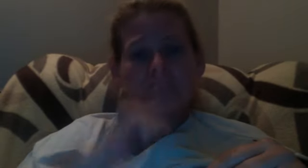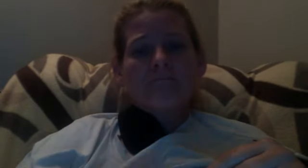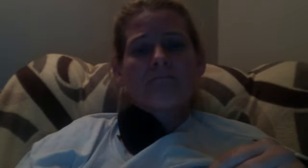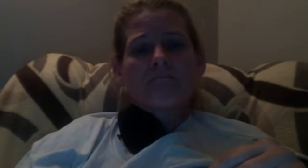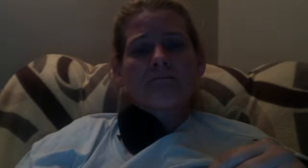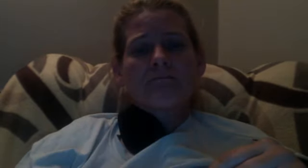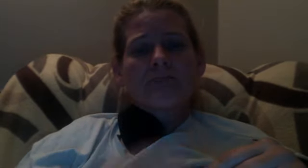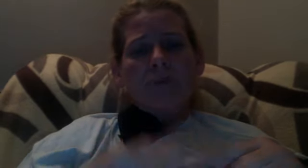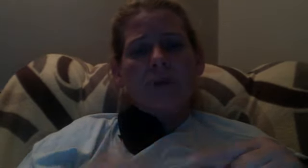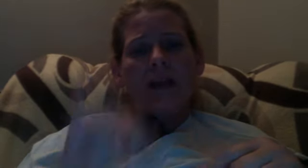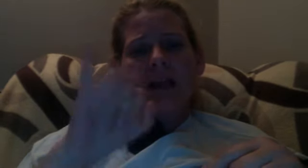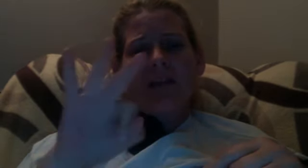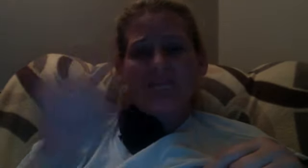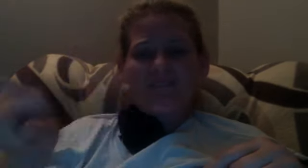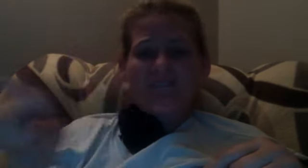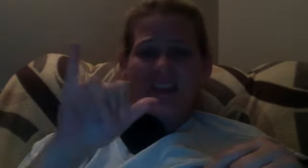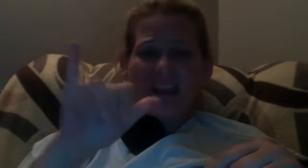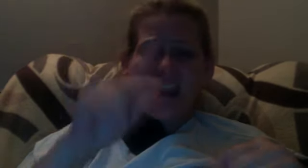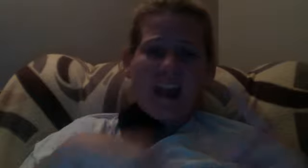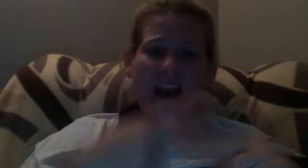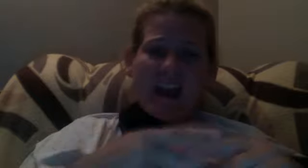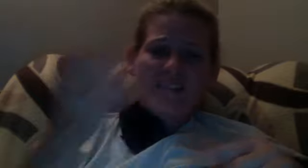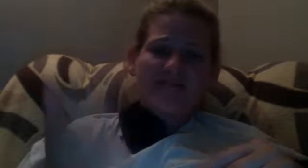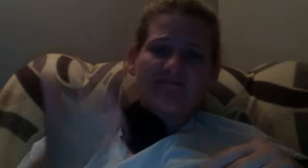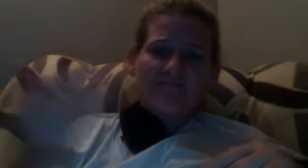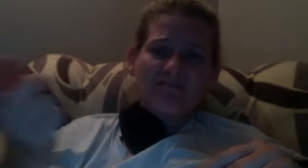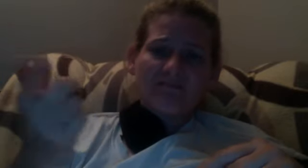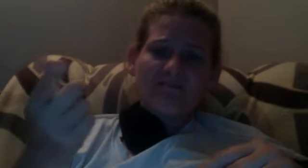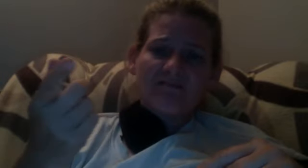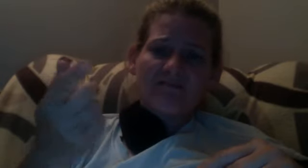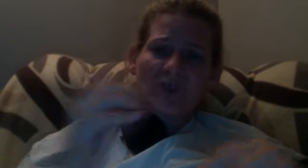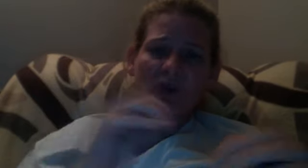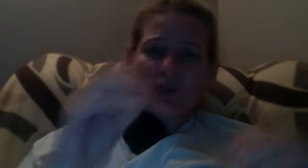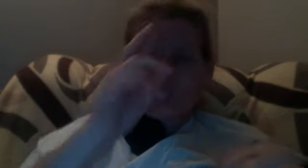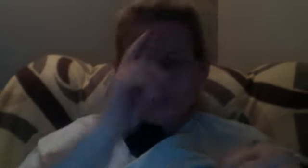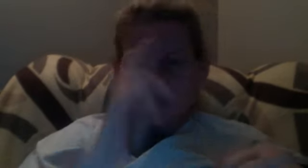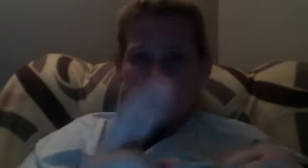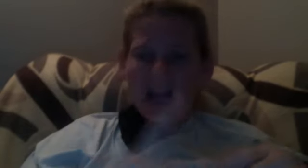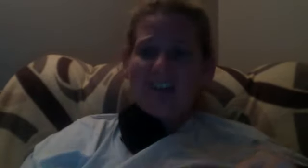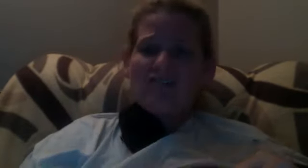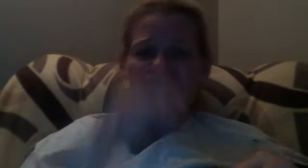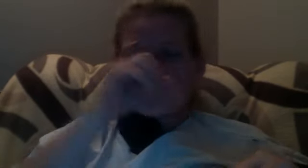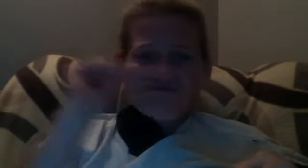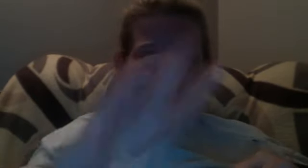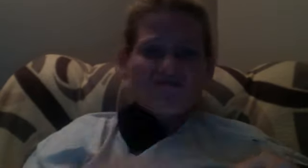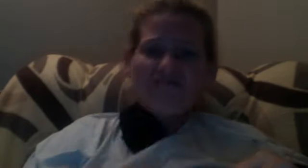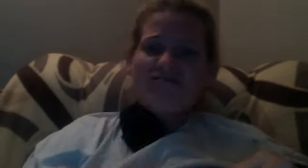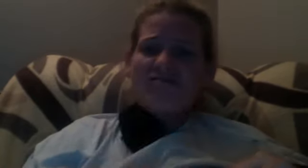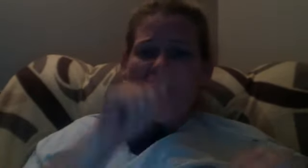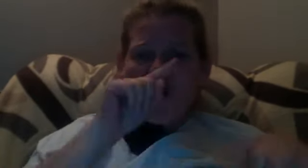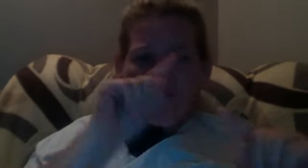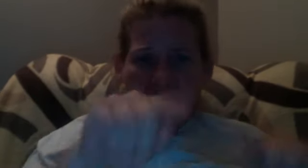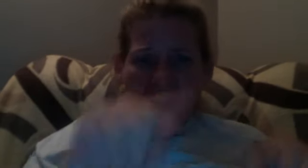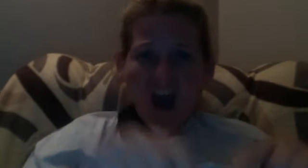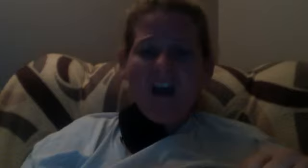Barry's more of a collectible than that bike is. Hey, you want to race? I got three flats and you got no motor. Then it'll